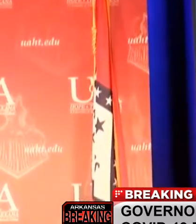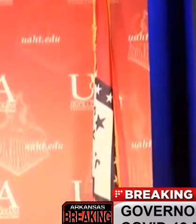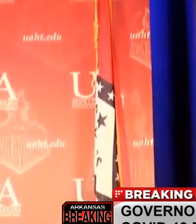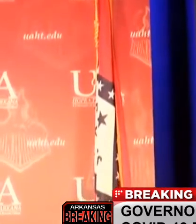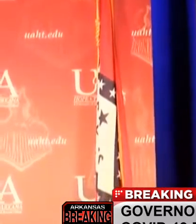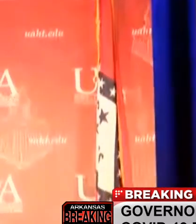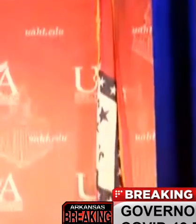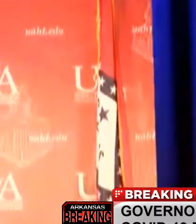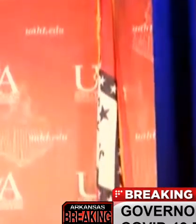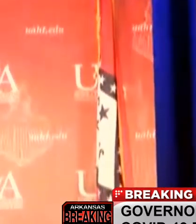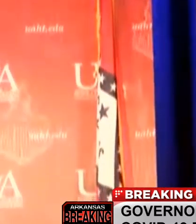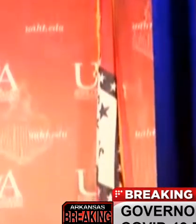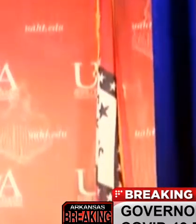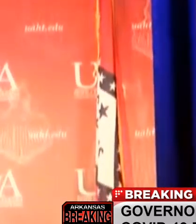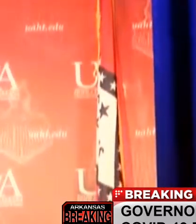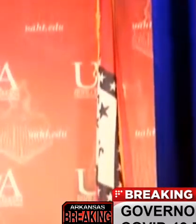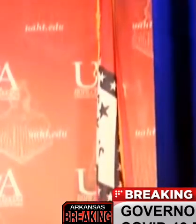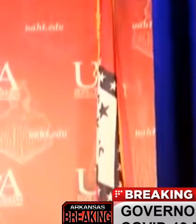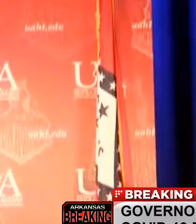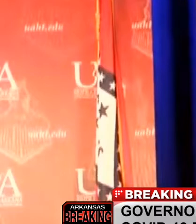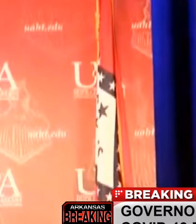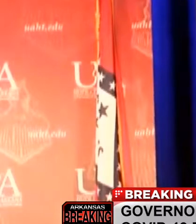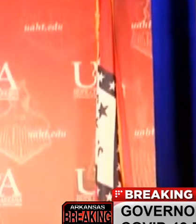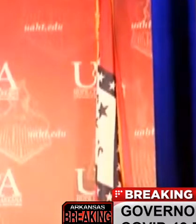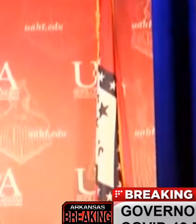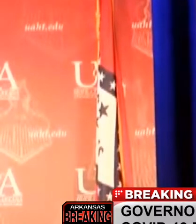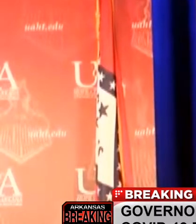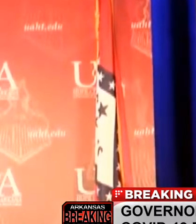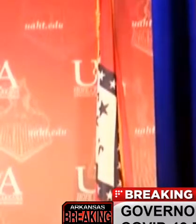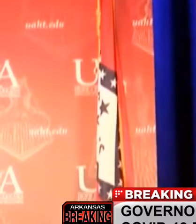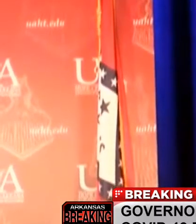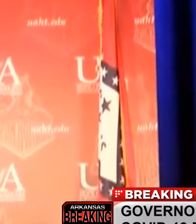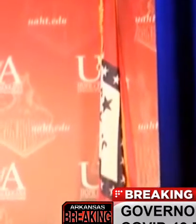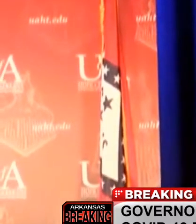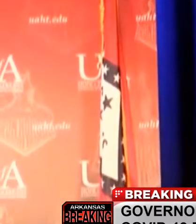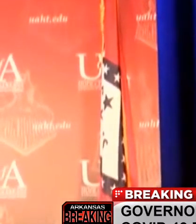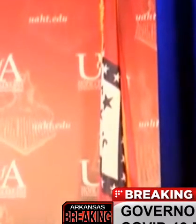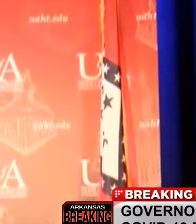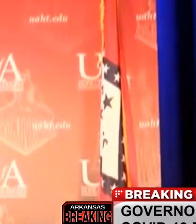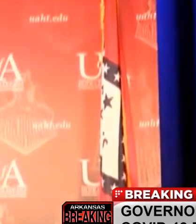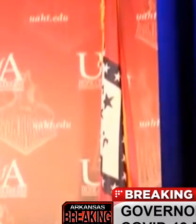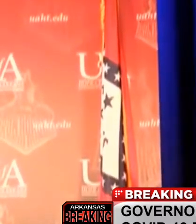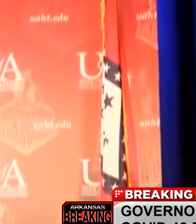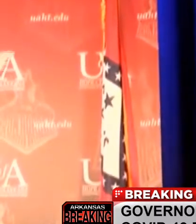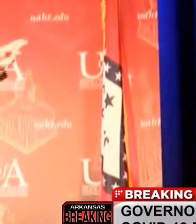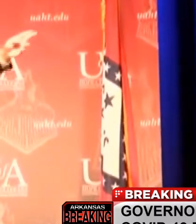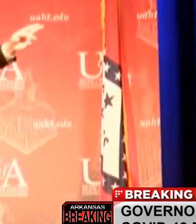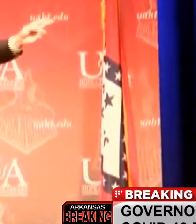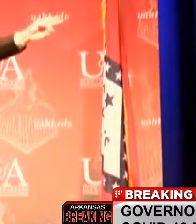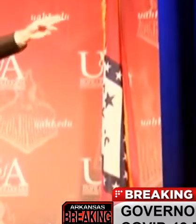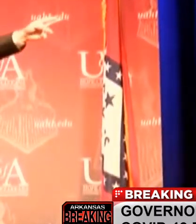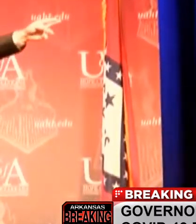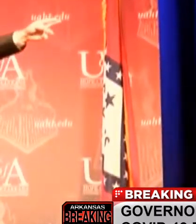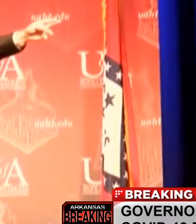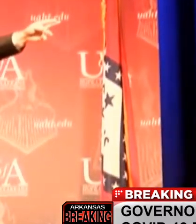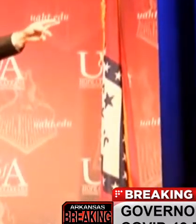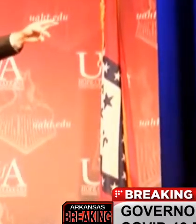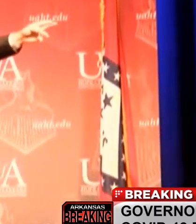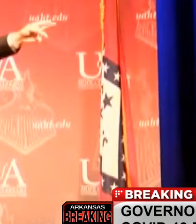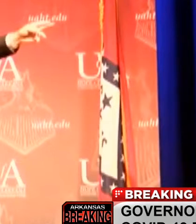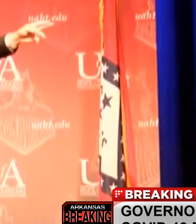our hospitals. And then, and this shows the hospitalizations, and that's where we had it before